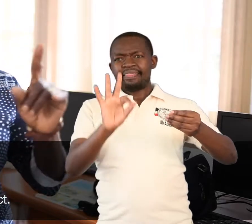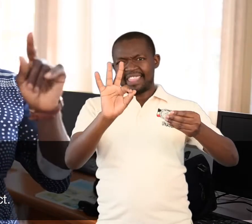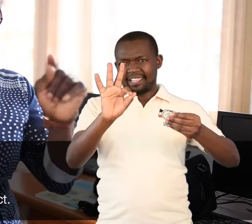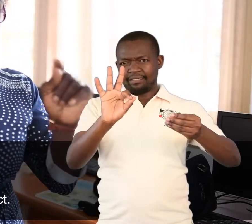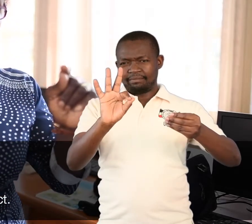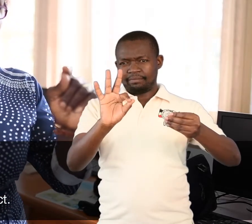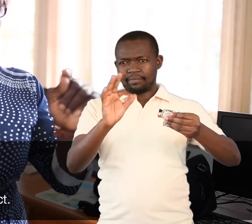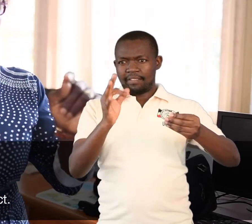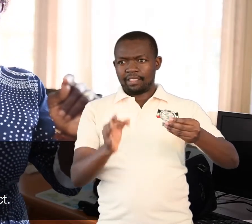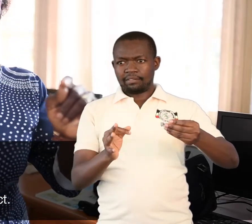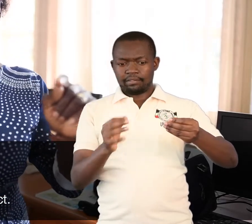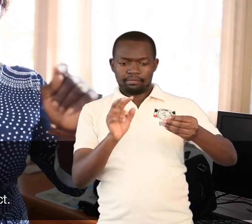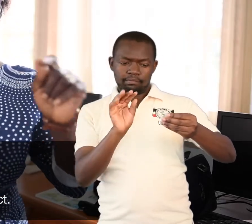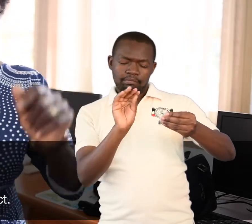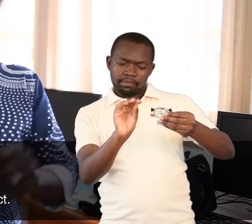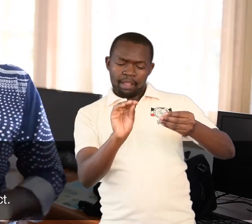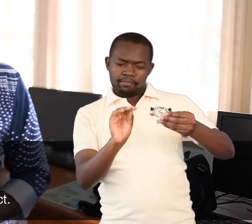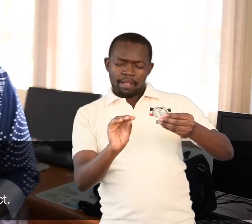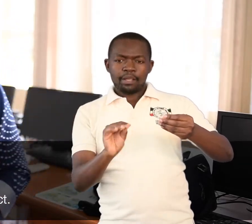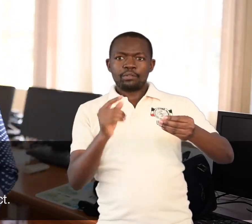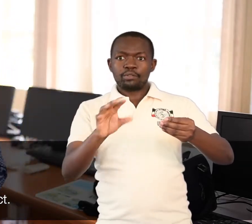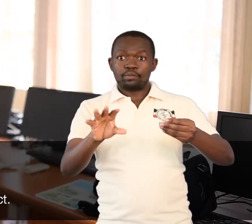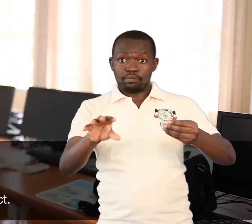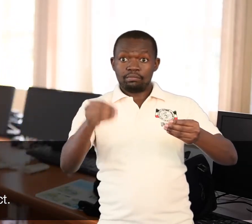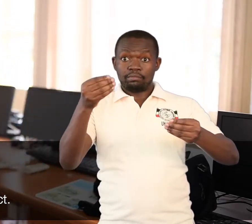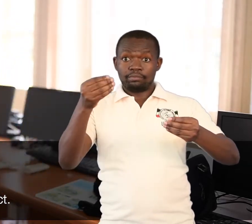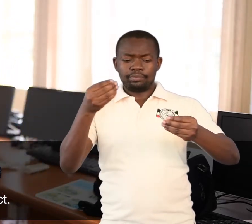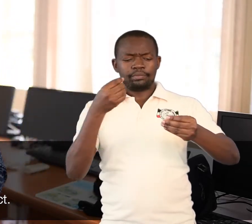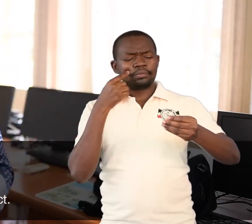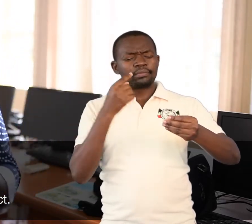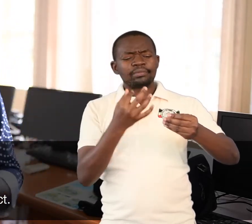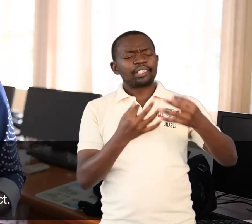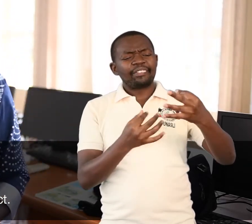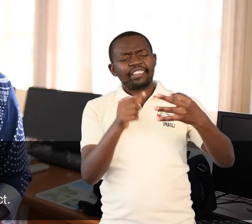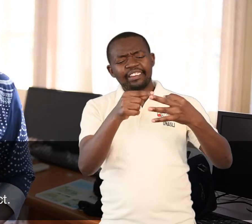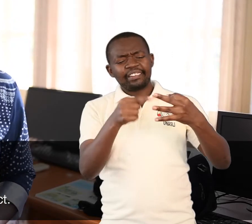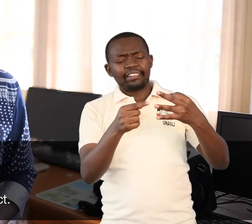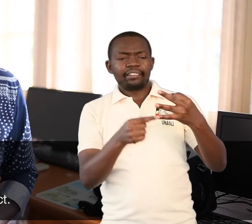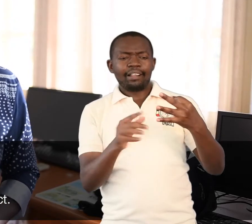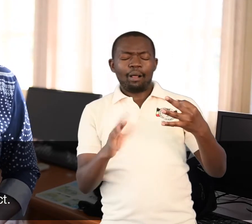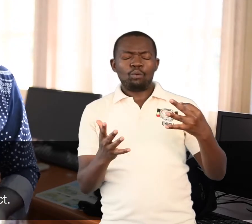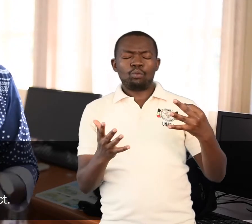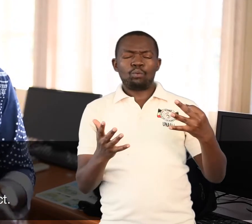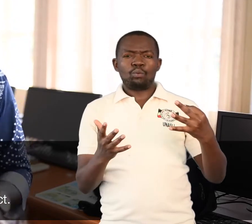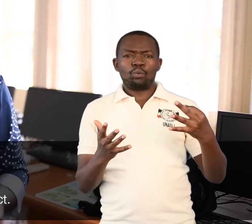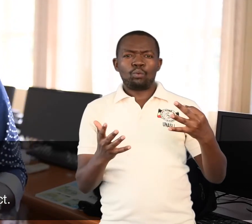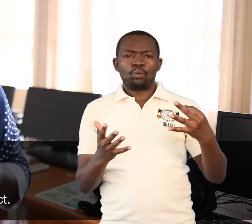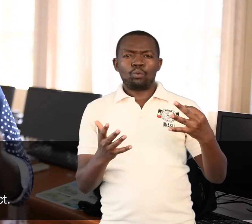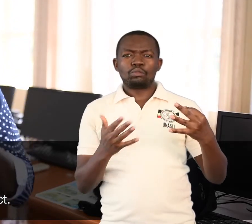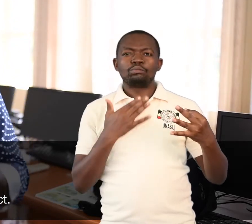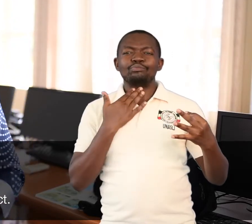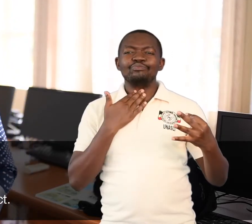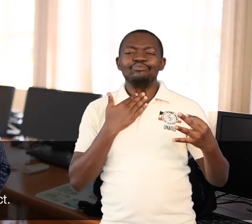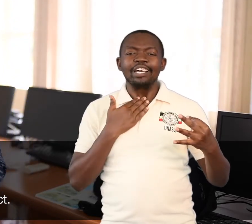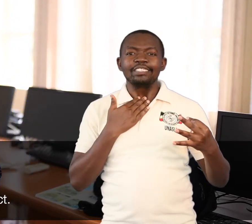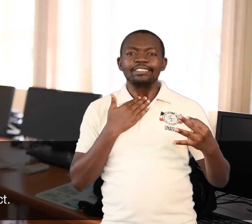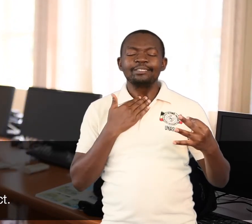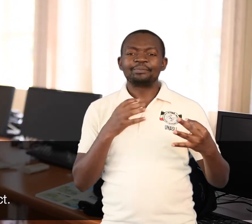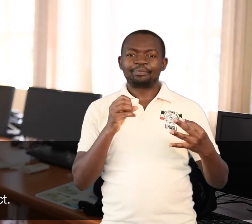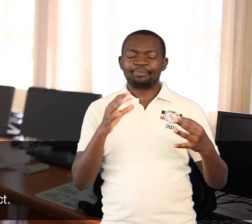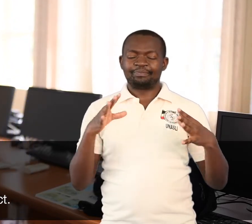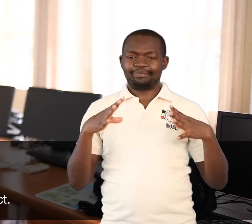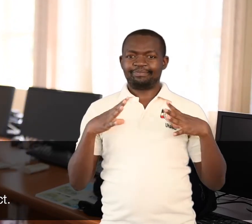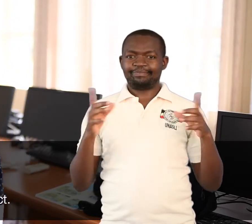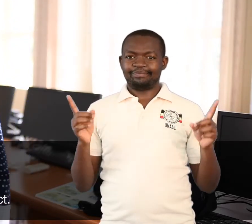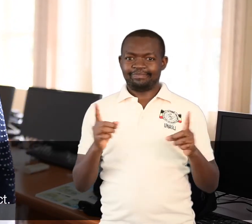like about that object you will have picked. Let's have a short break as you pick that